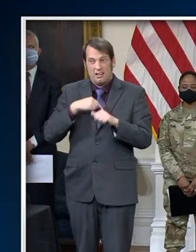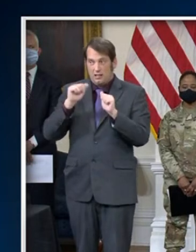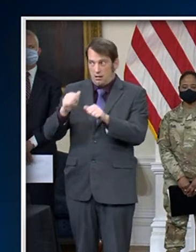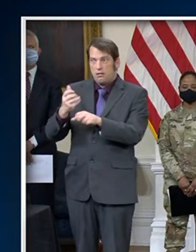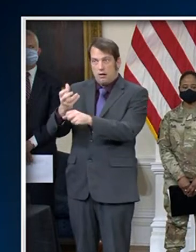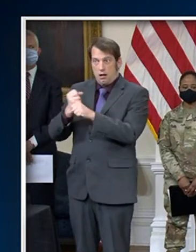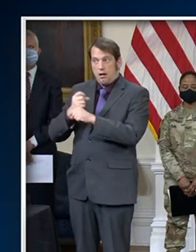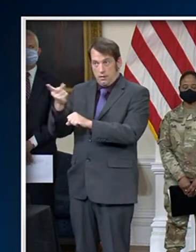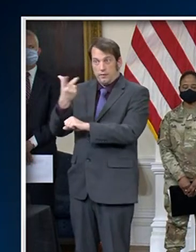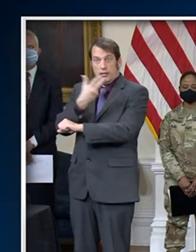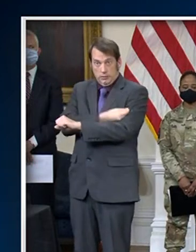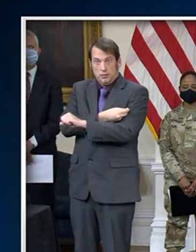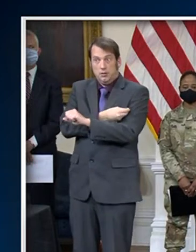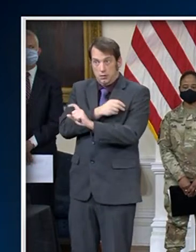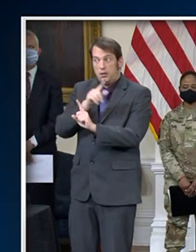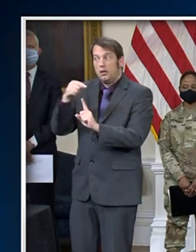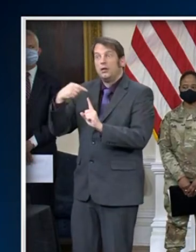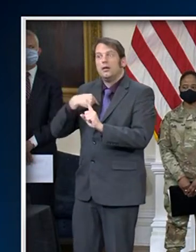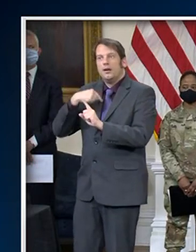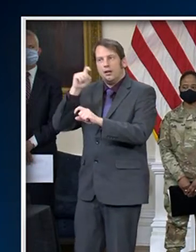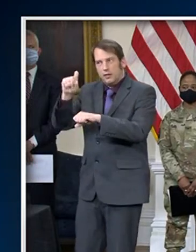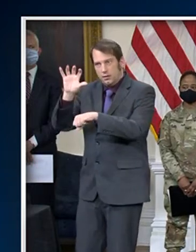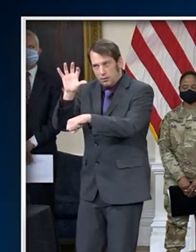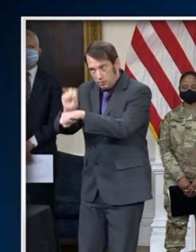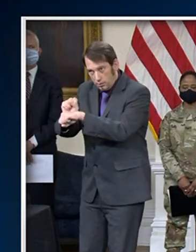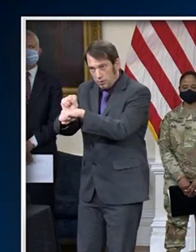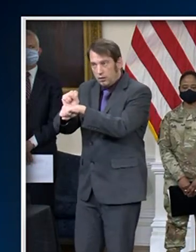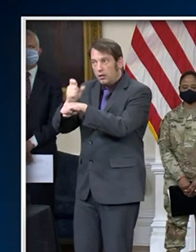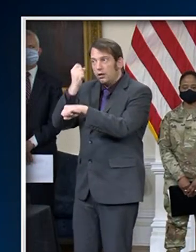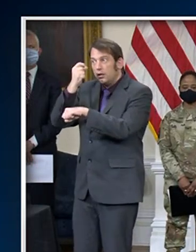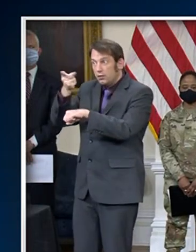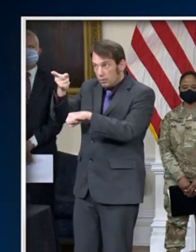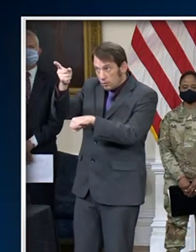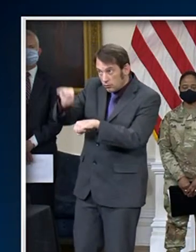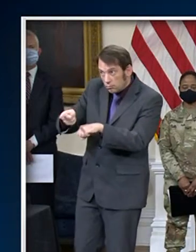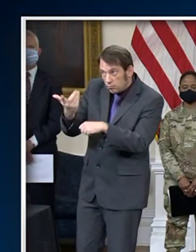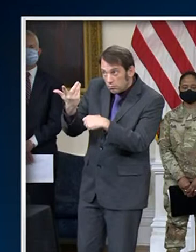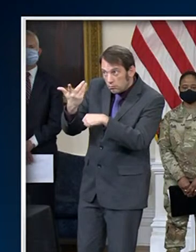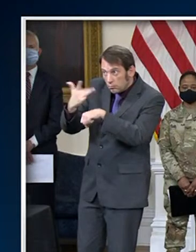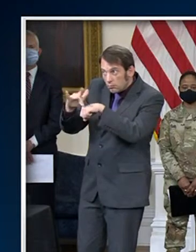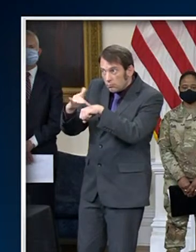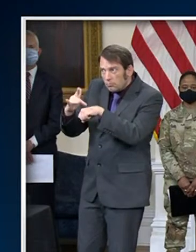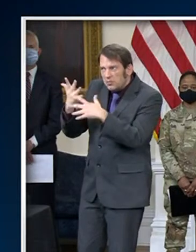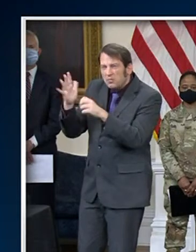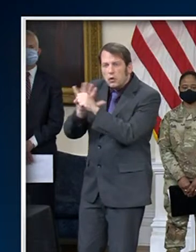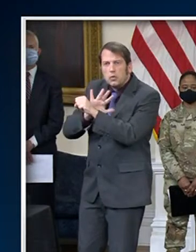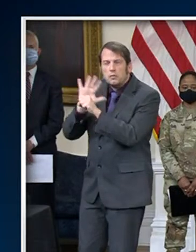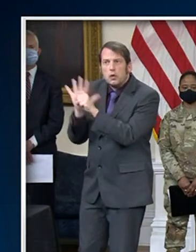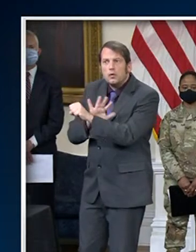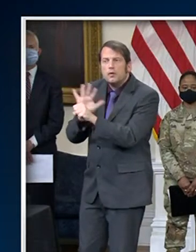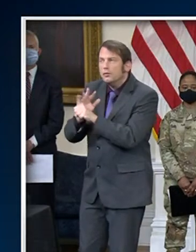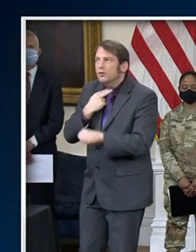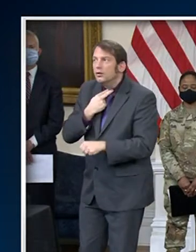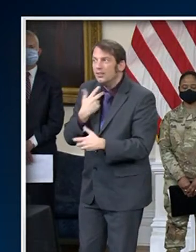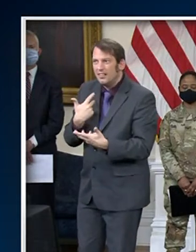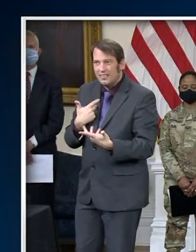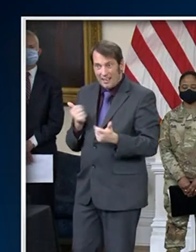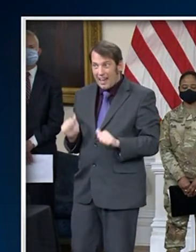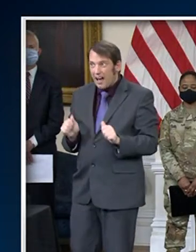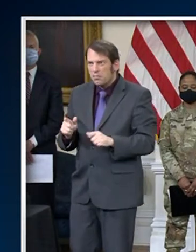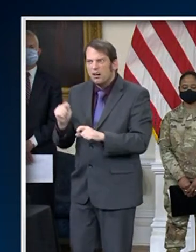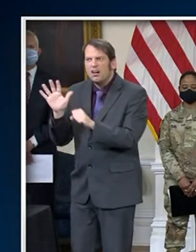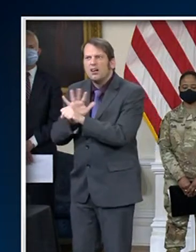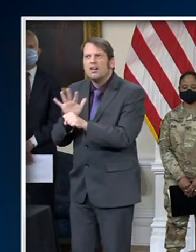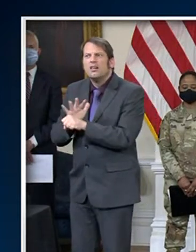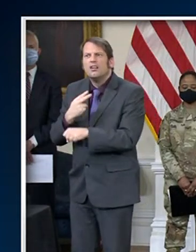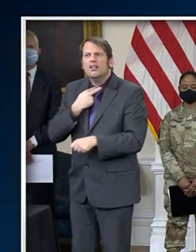for a vaccine is currently available to you. And we've been told by the federal government that this problem